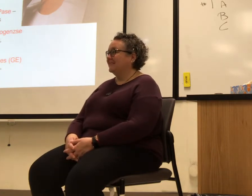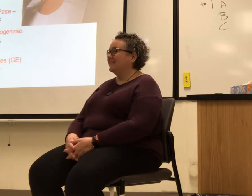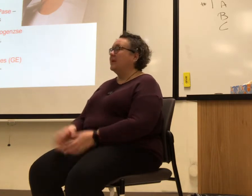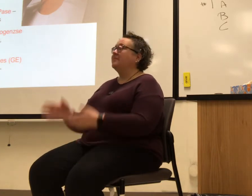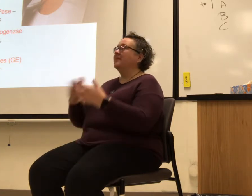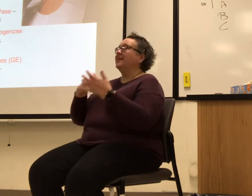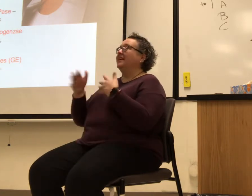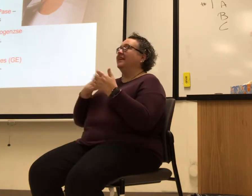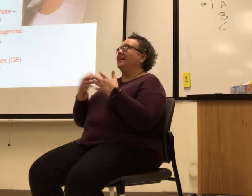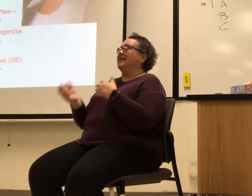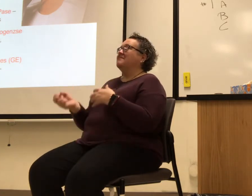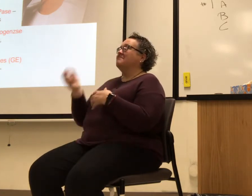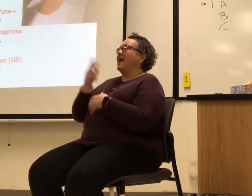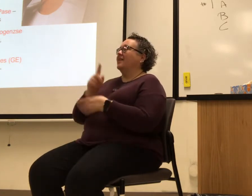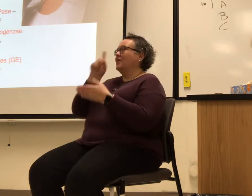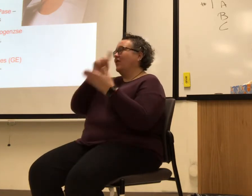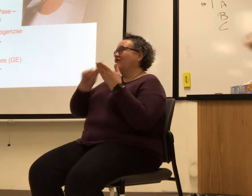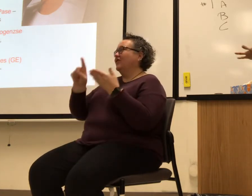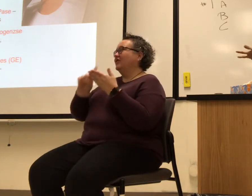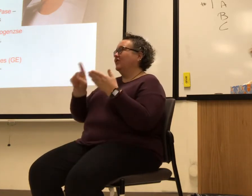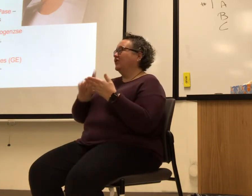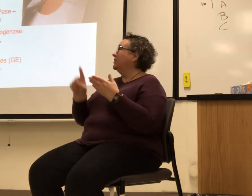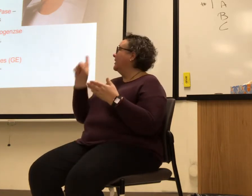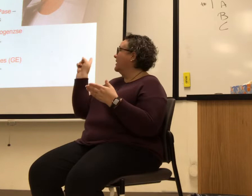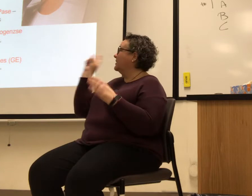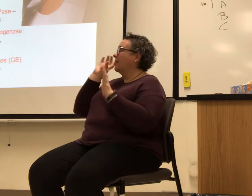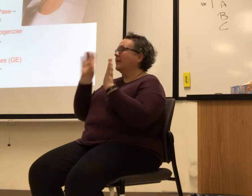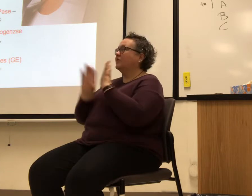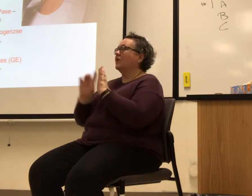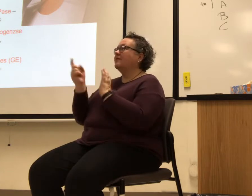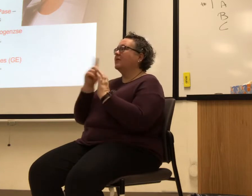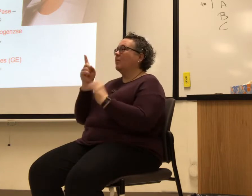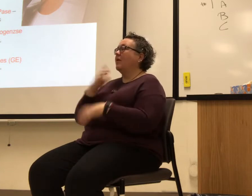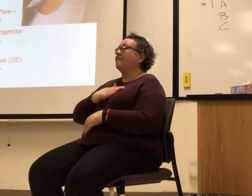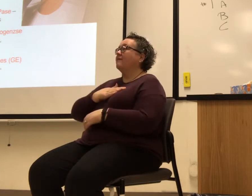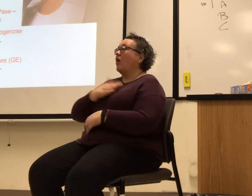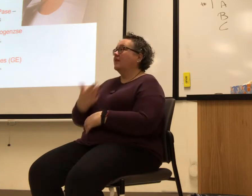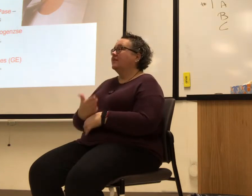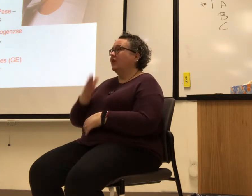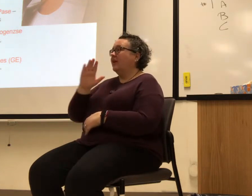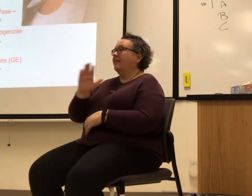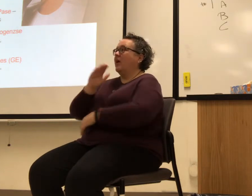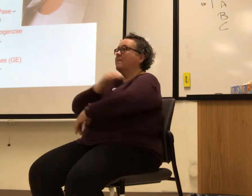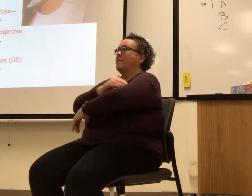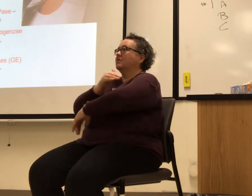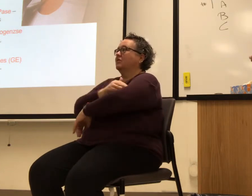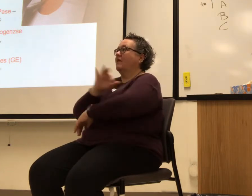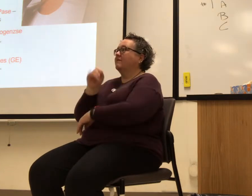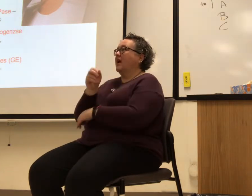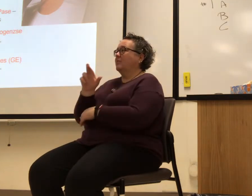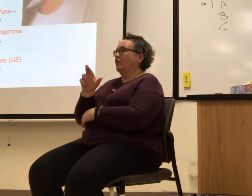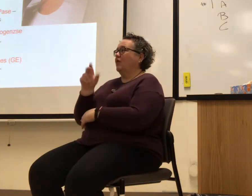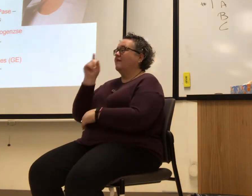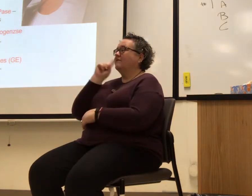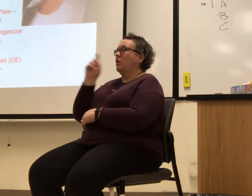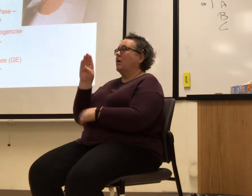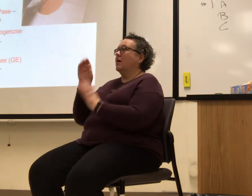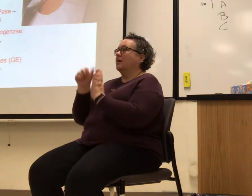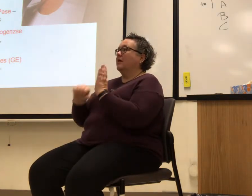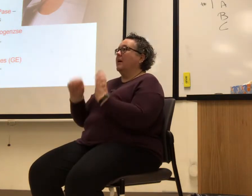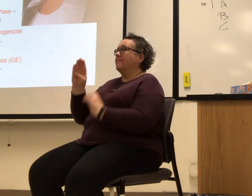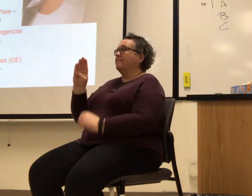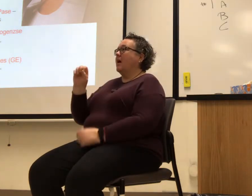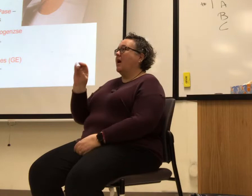this is a picture of someone volunteering their muscle fibers for biopsy so you can run experiments.